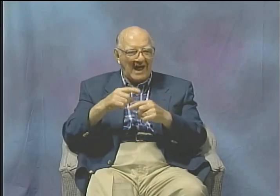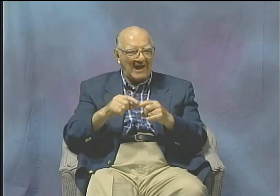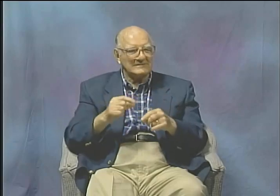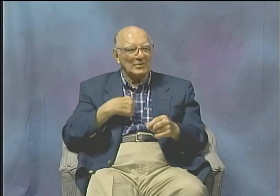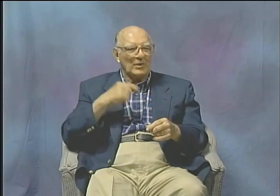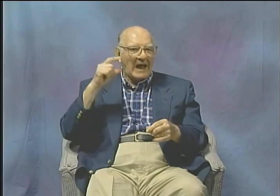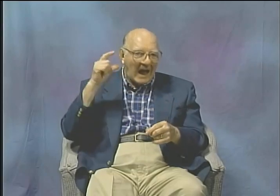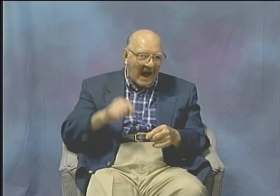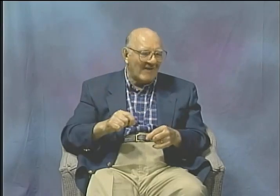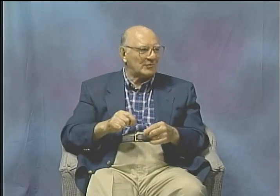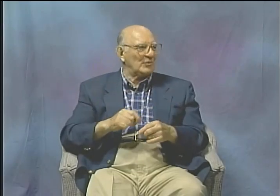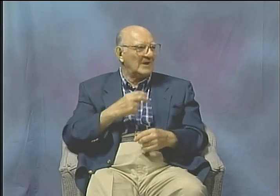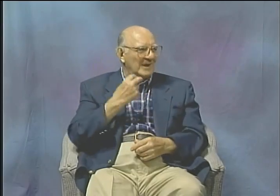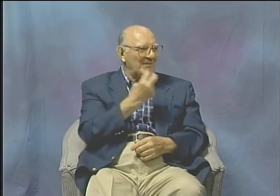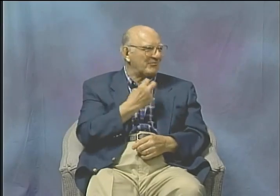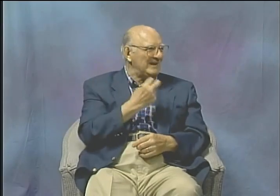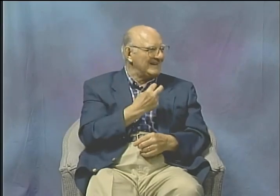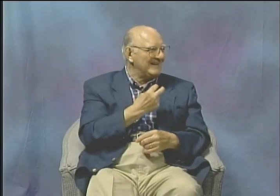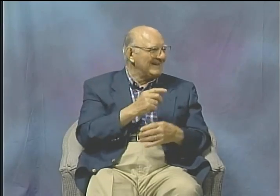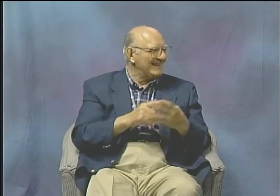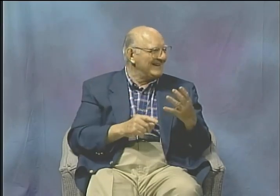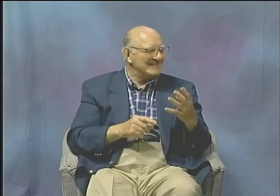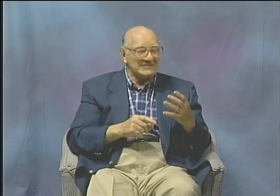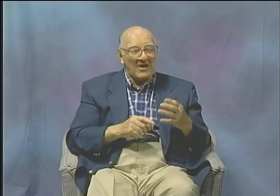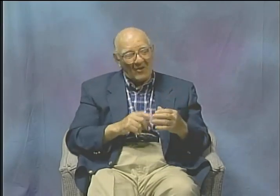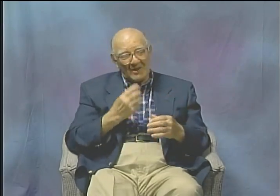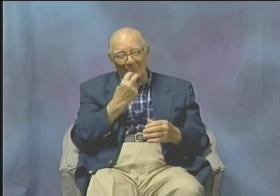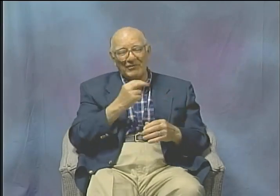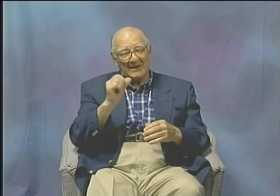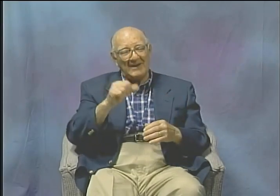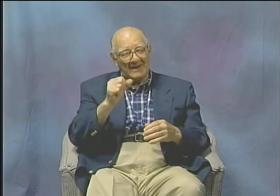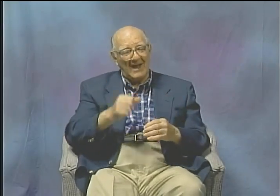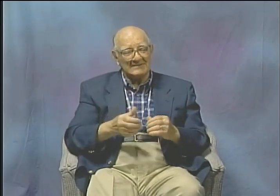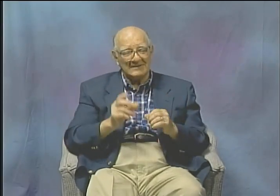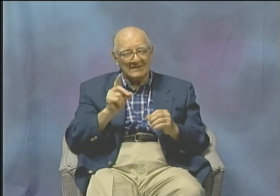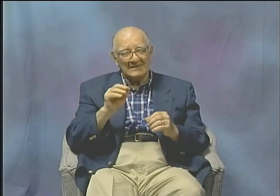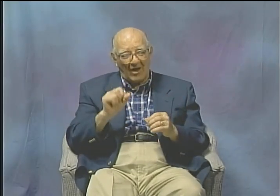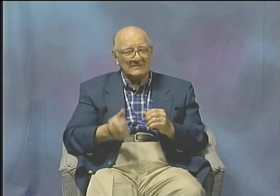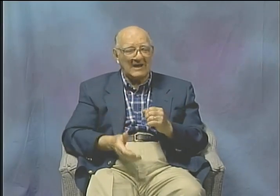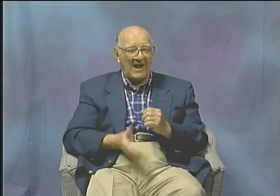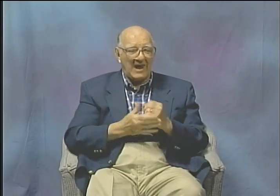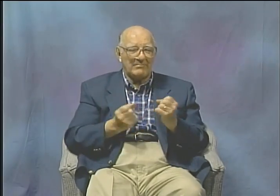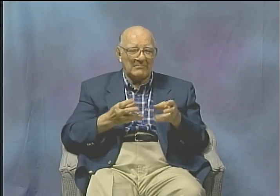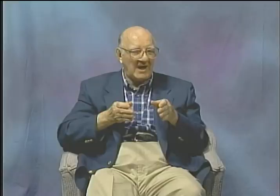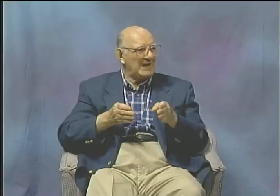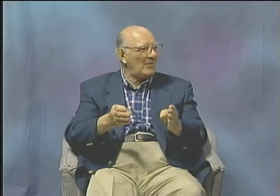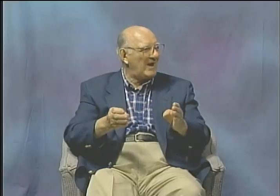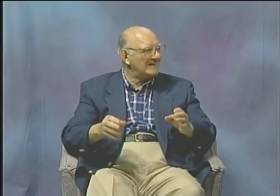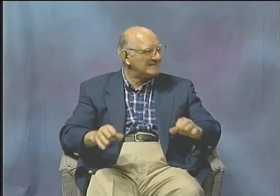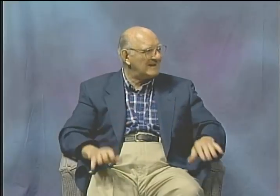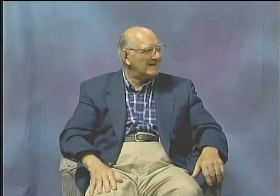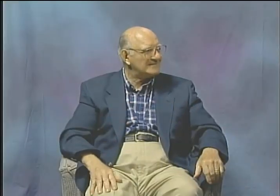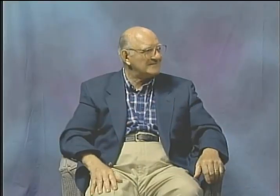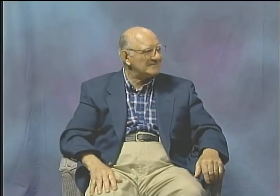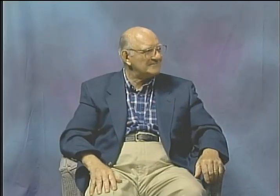signs, we have to lip read. So lip reading, yes, does help in many ways, yes.